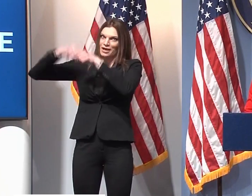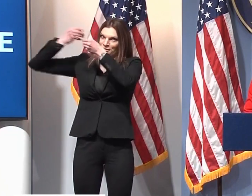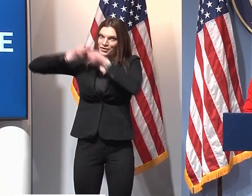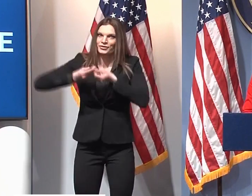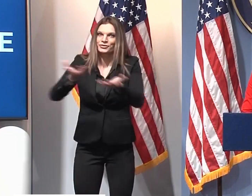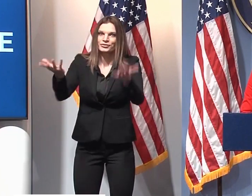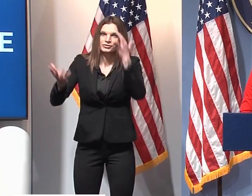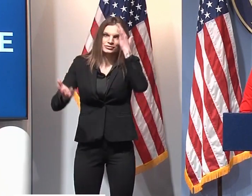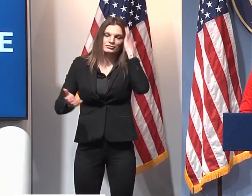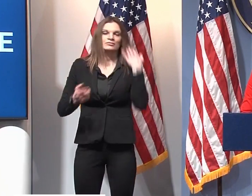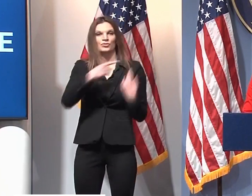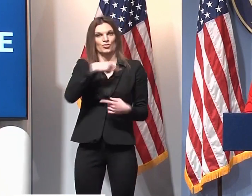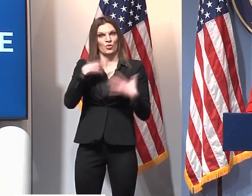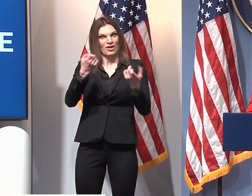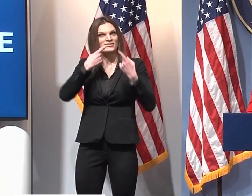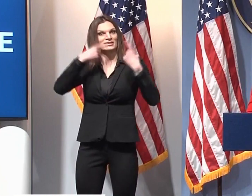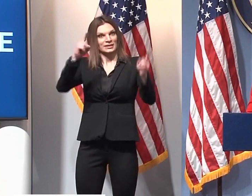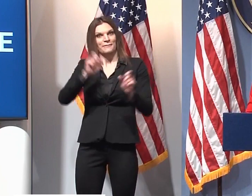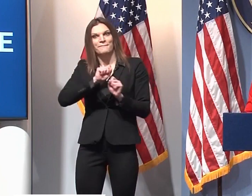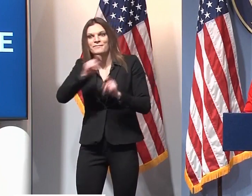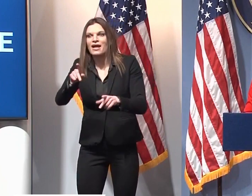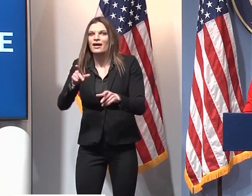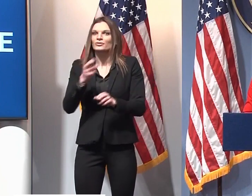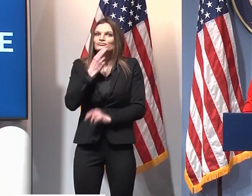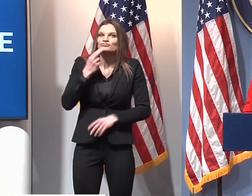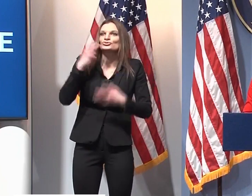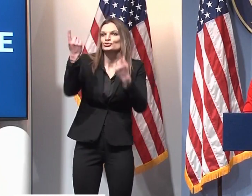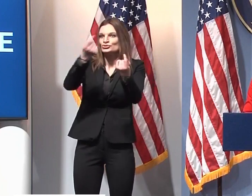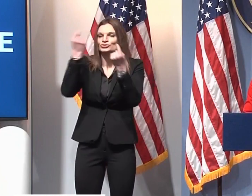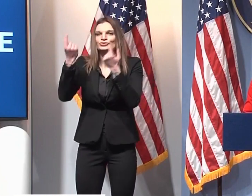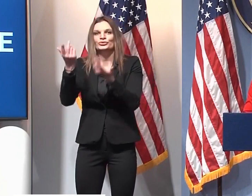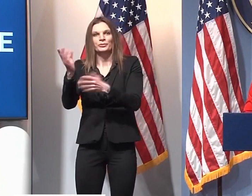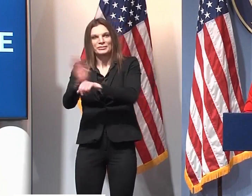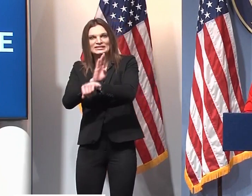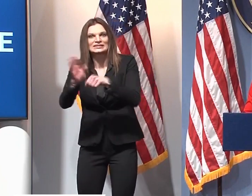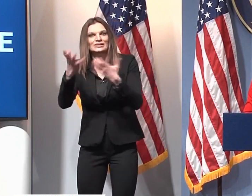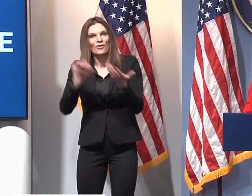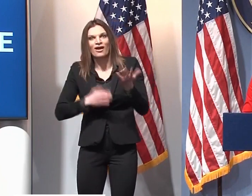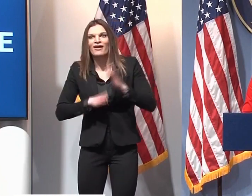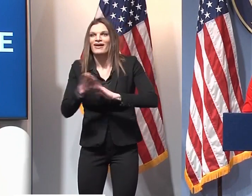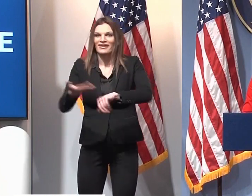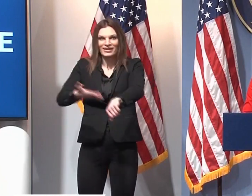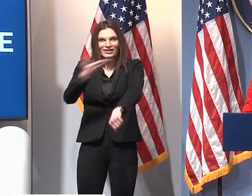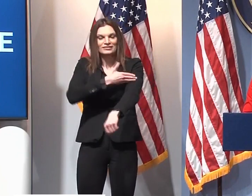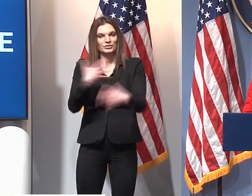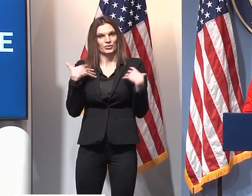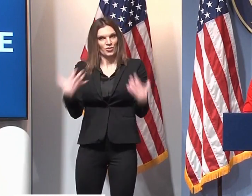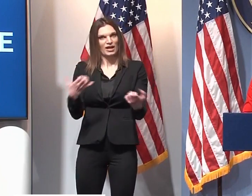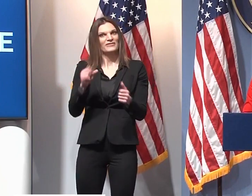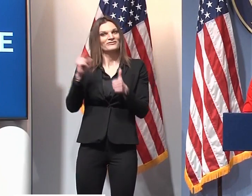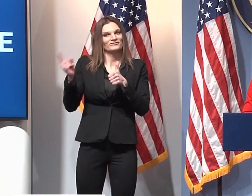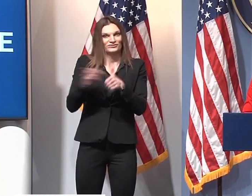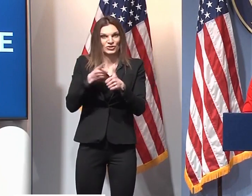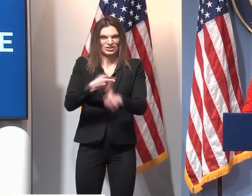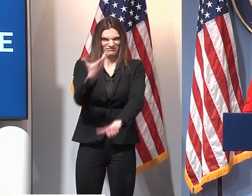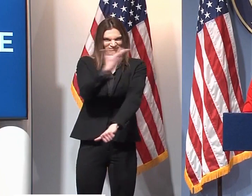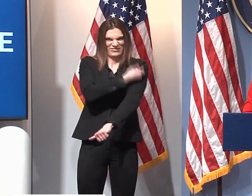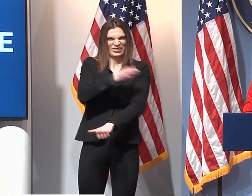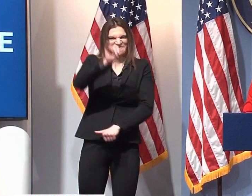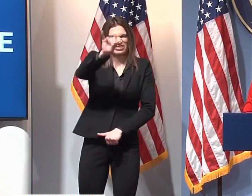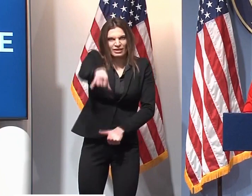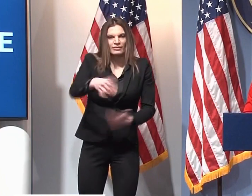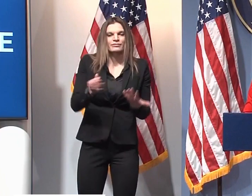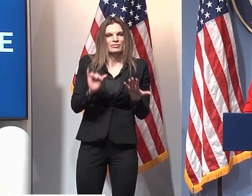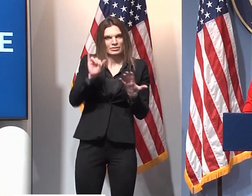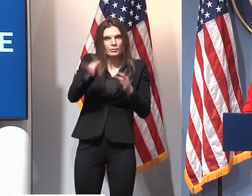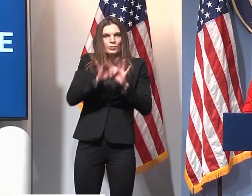is dependent on having the resources to get people inoculated, to support businesses that have struggled through this time, to make sure